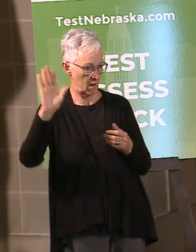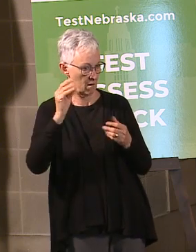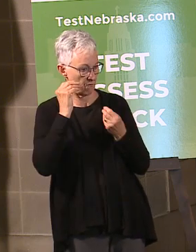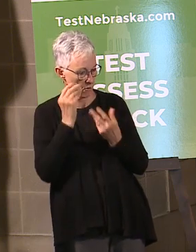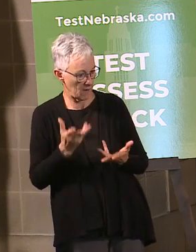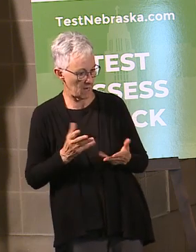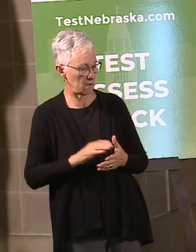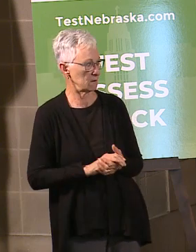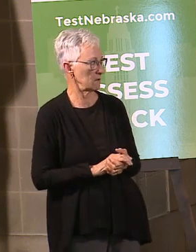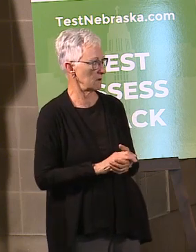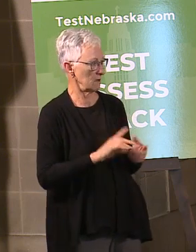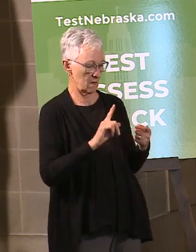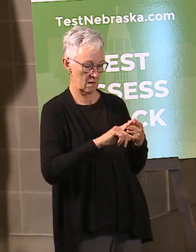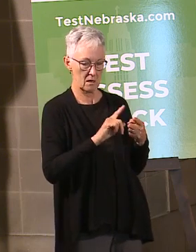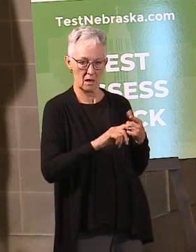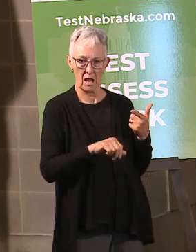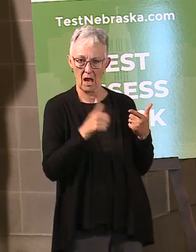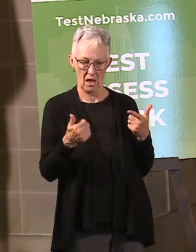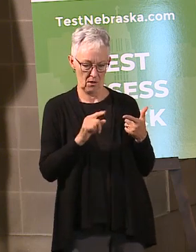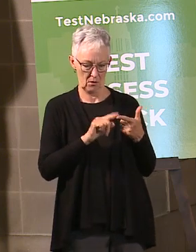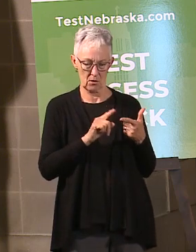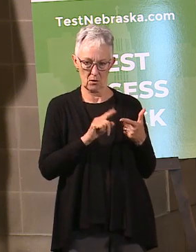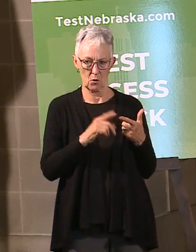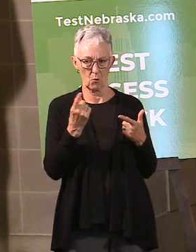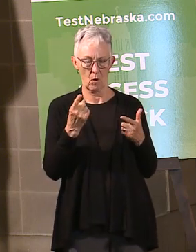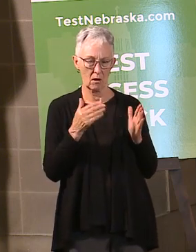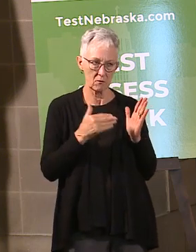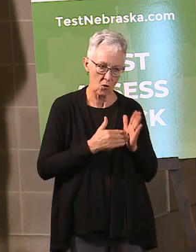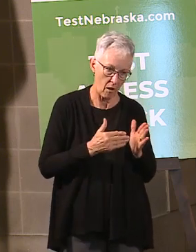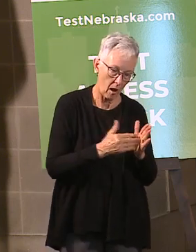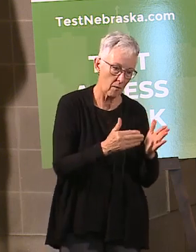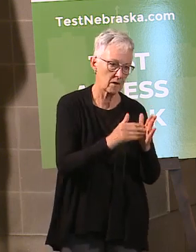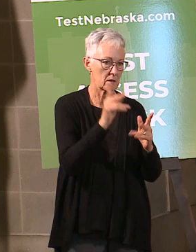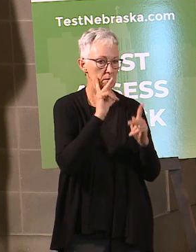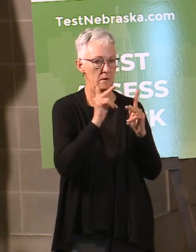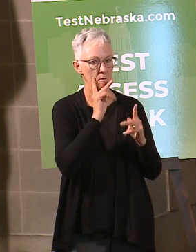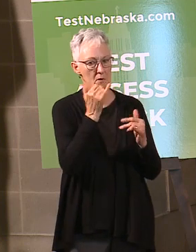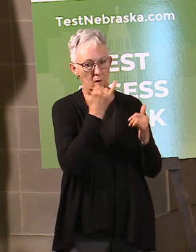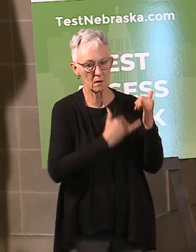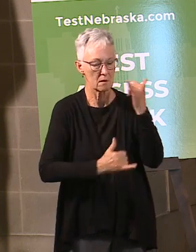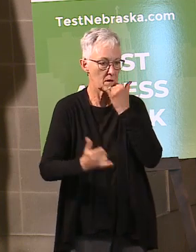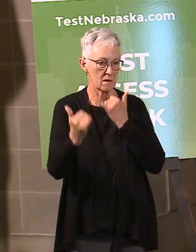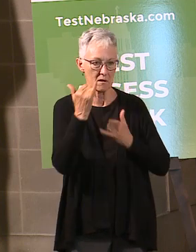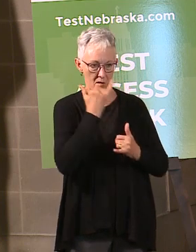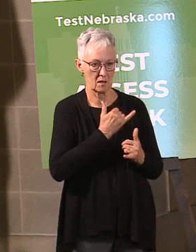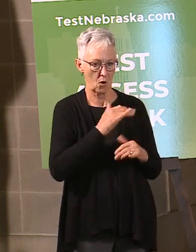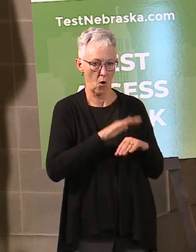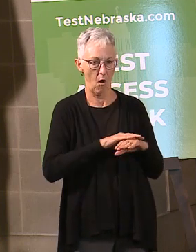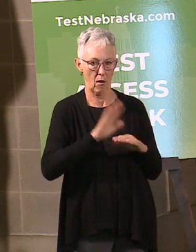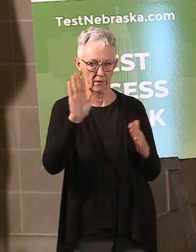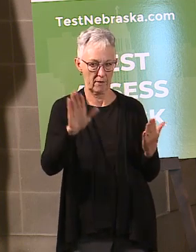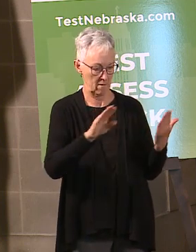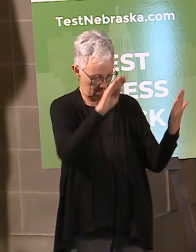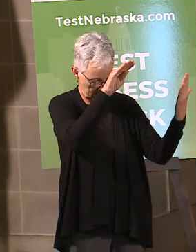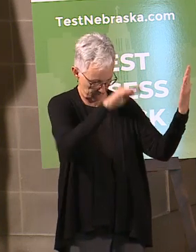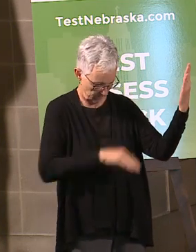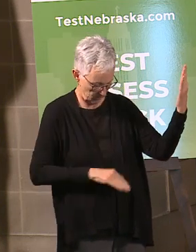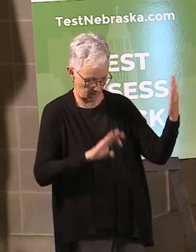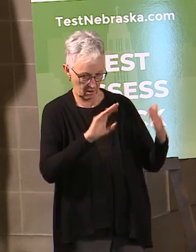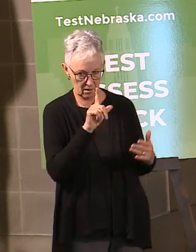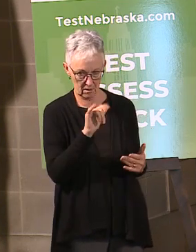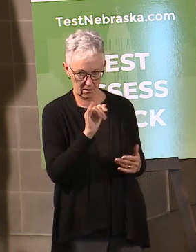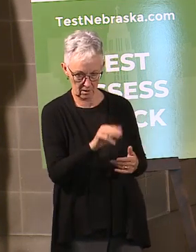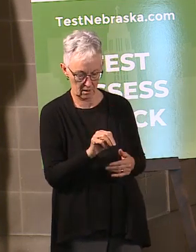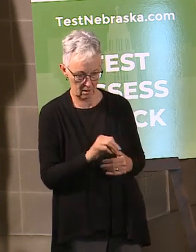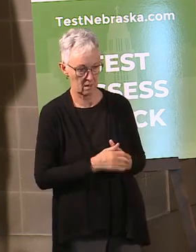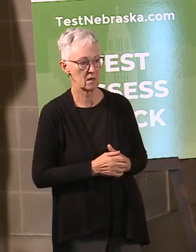really common error on the claimant's part, and I don't know how that happened, but it's made real